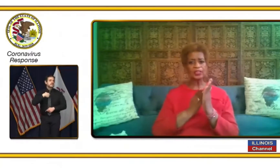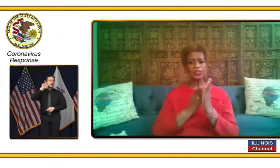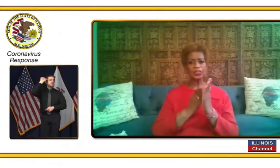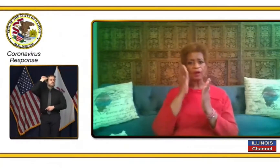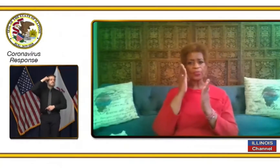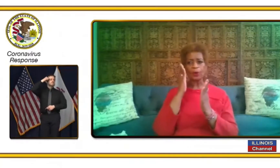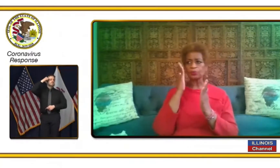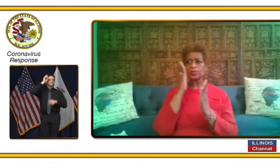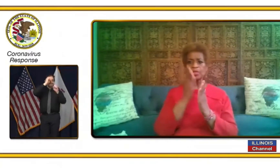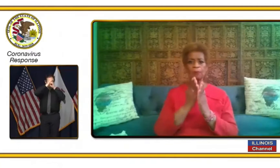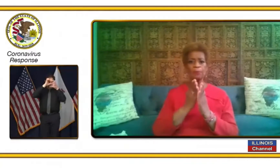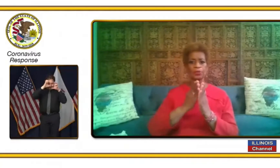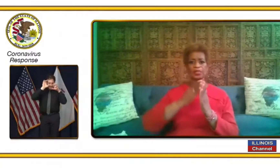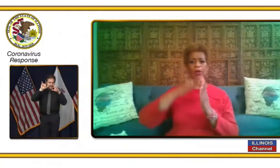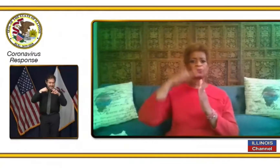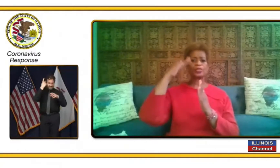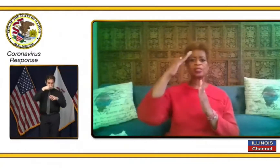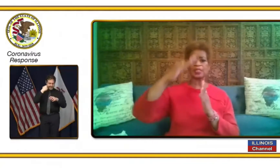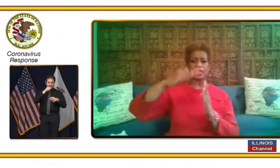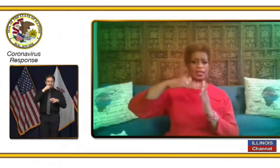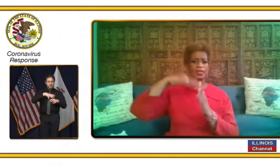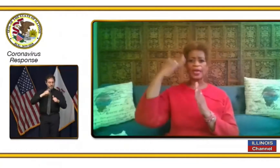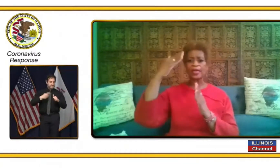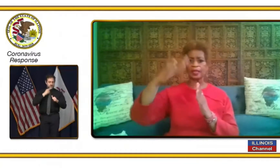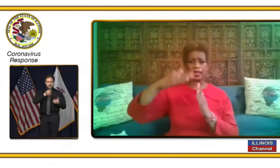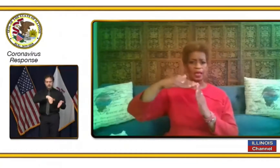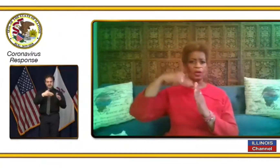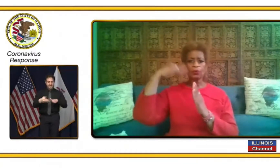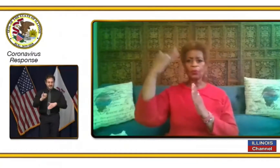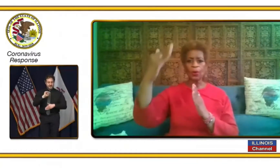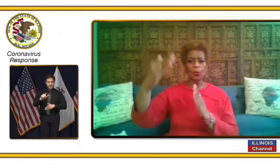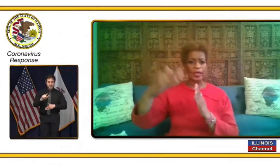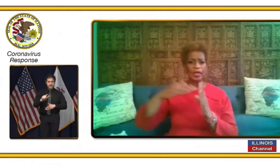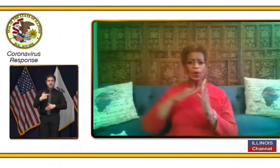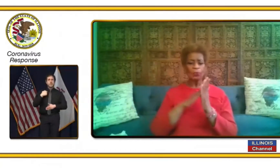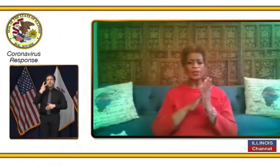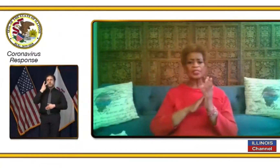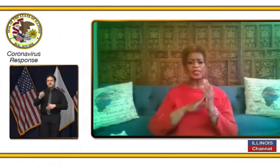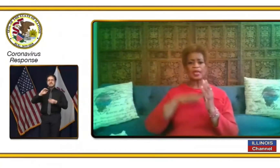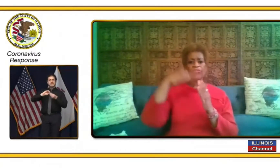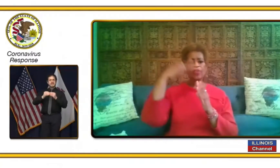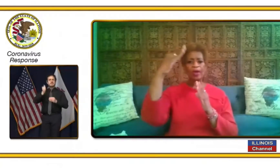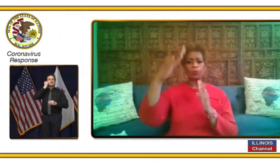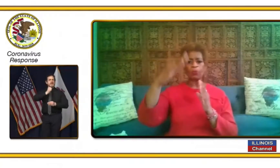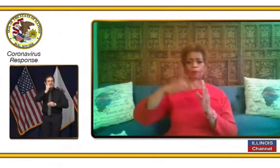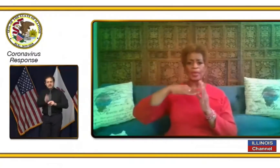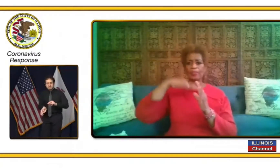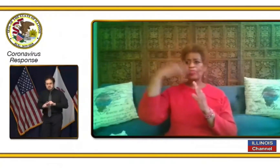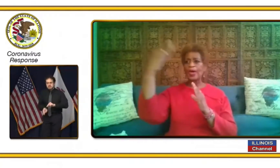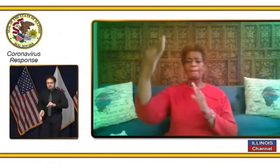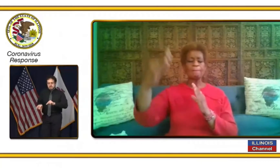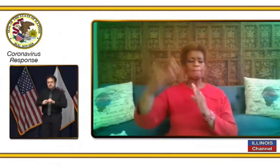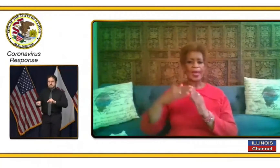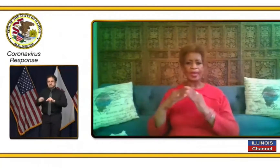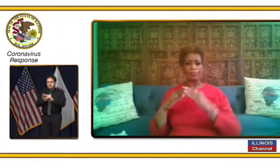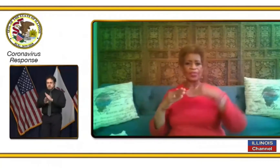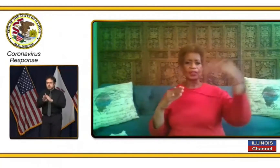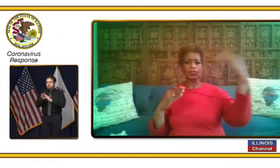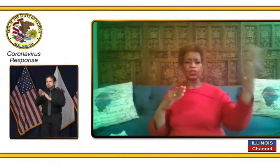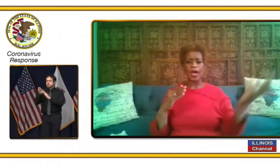face. And for each of those numbers that we see daily, growing, we're seeing